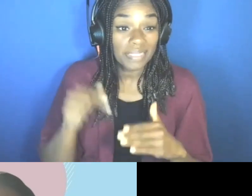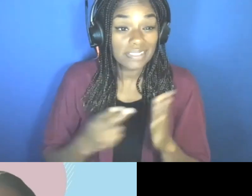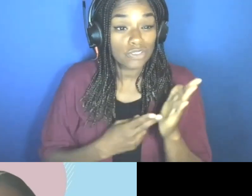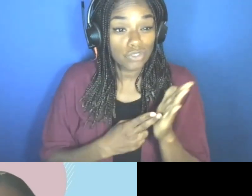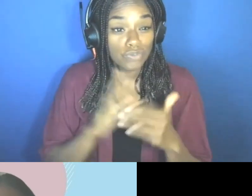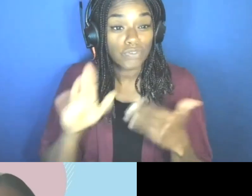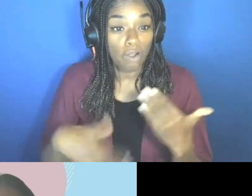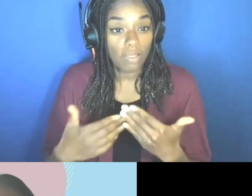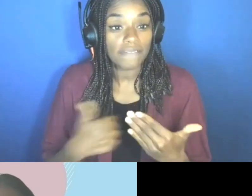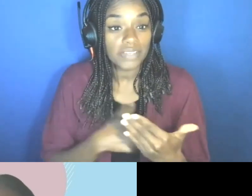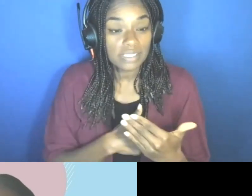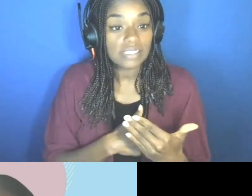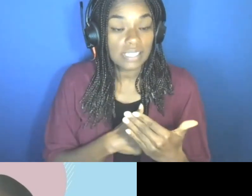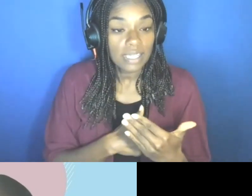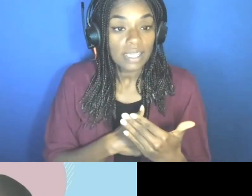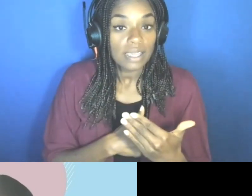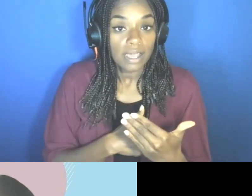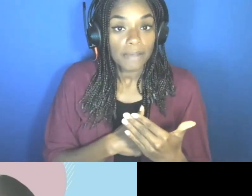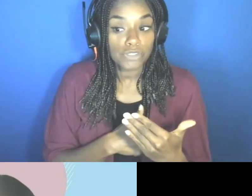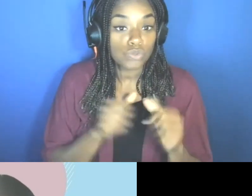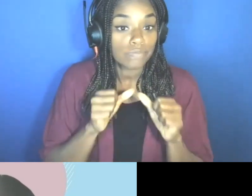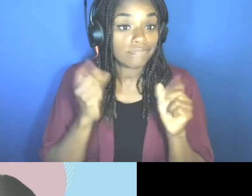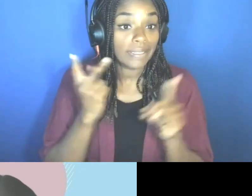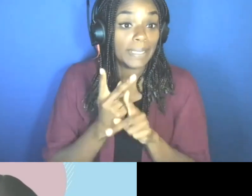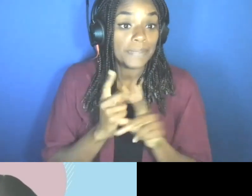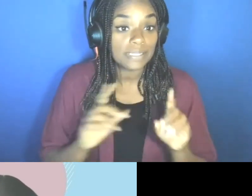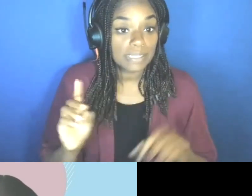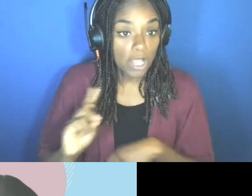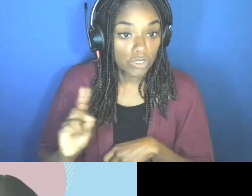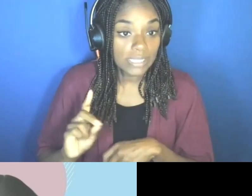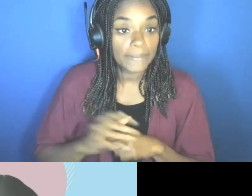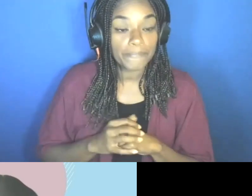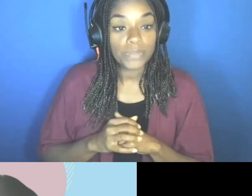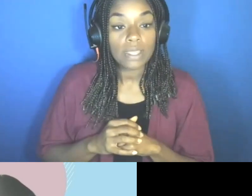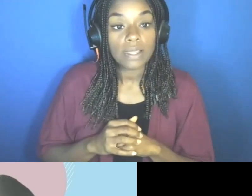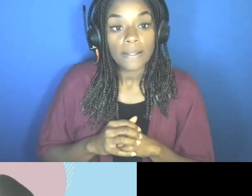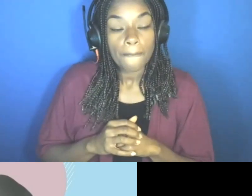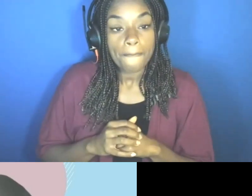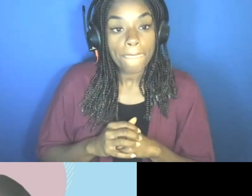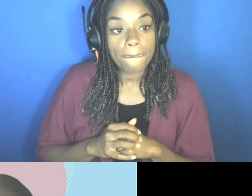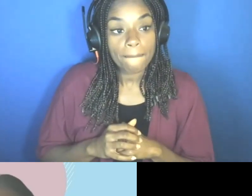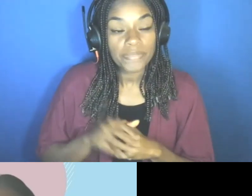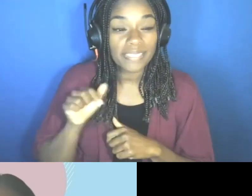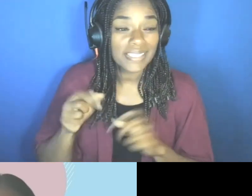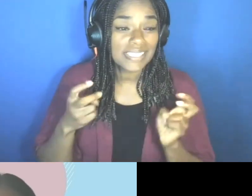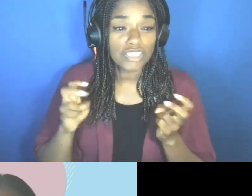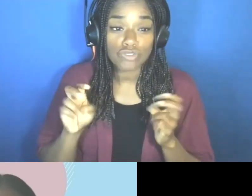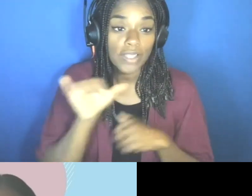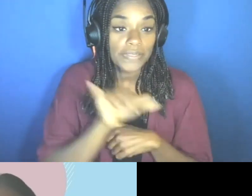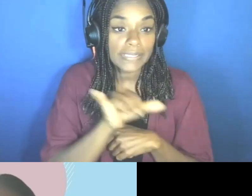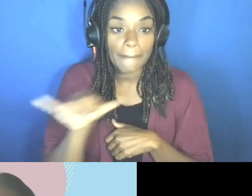interest in maintaining a democracy. So, I just think that these issues are the same regardless of